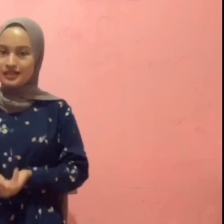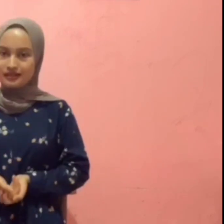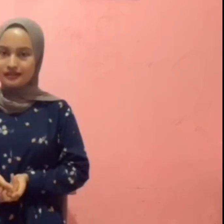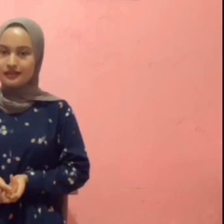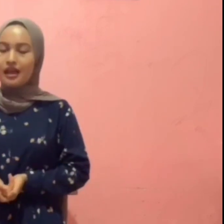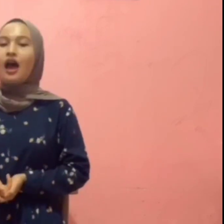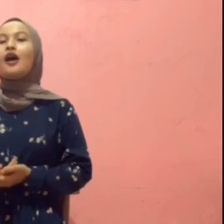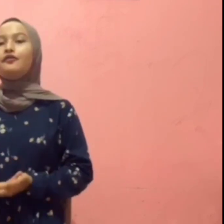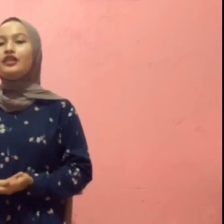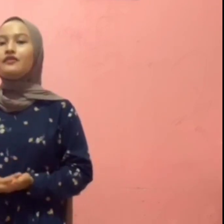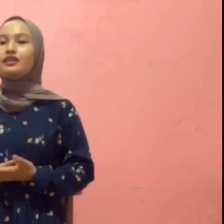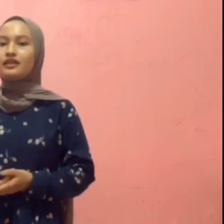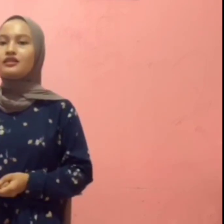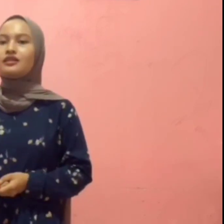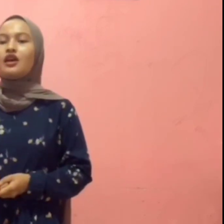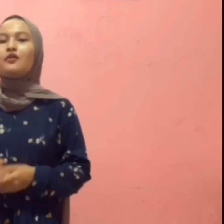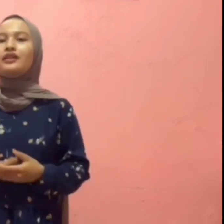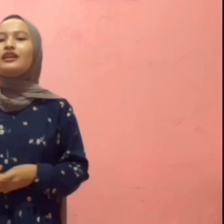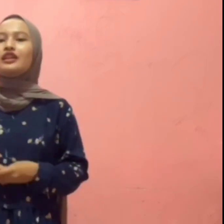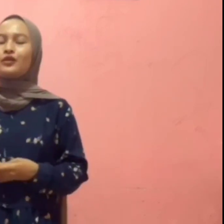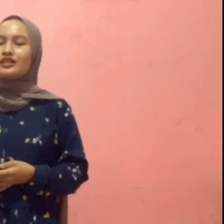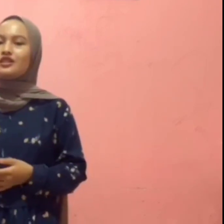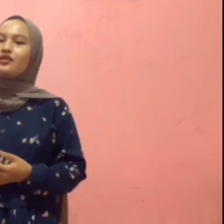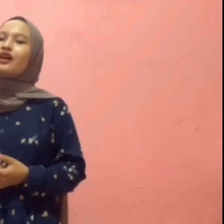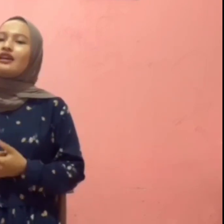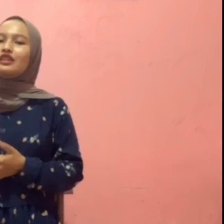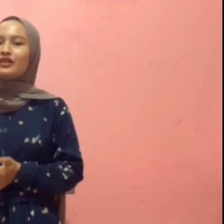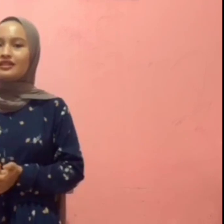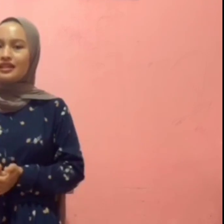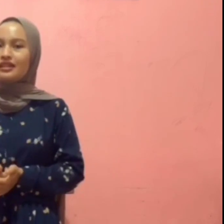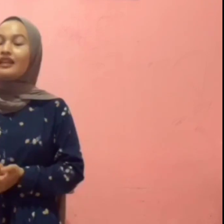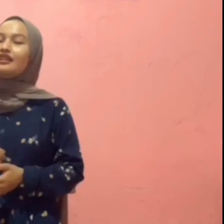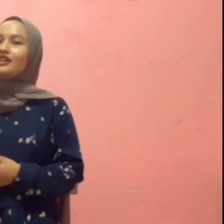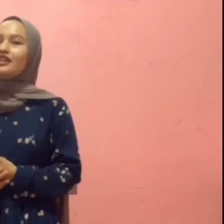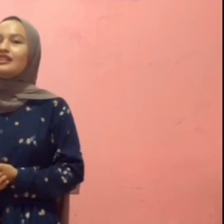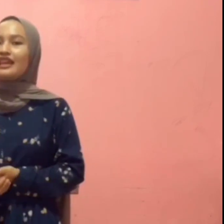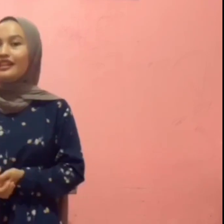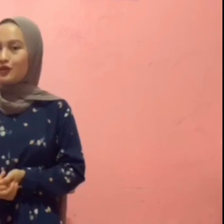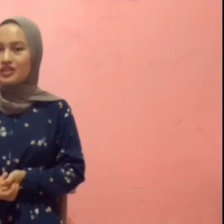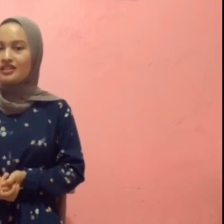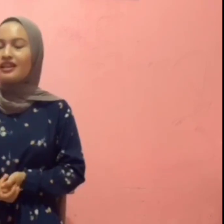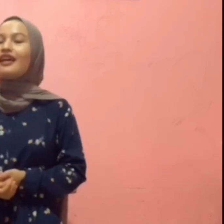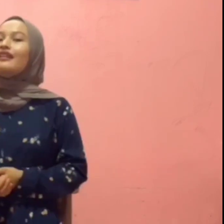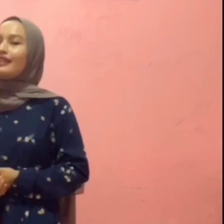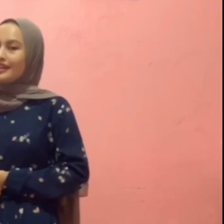important. Hopefully with this will increase your interest in learning sign language. Thank you.